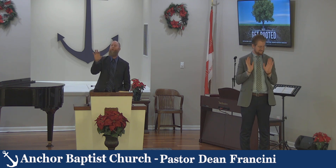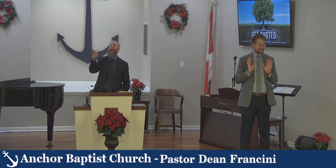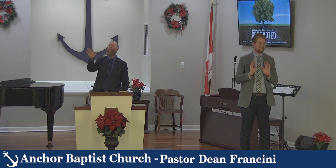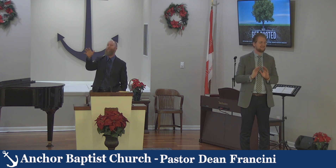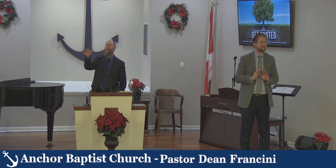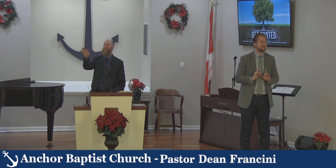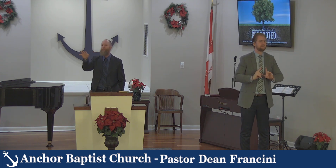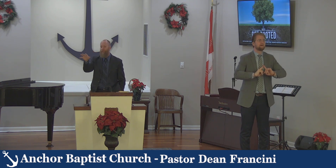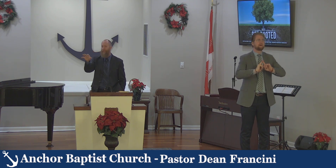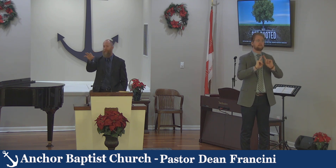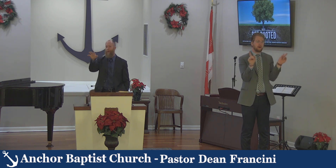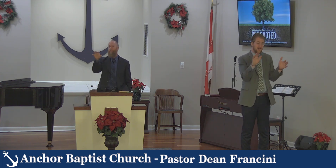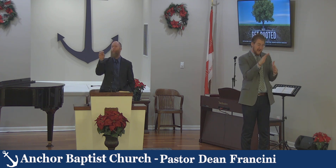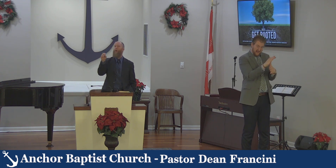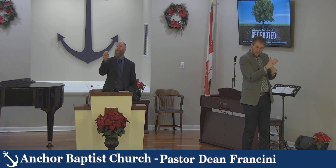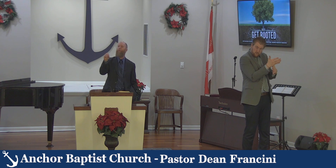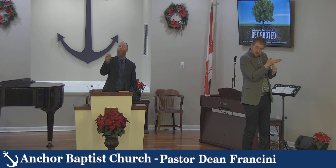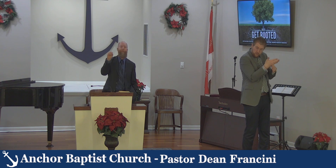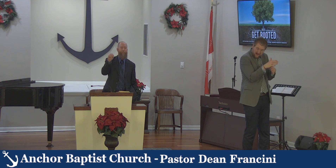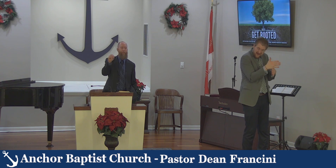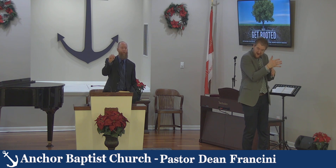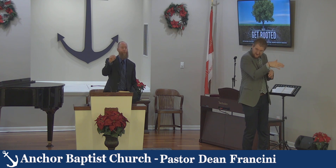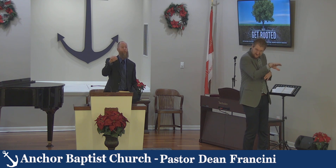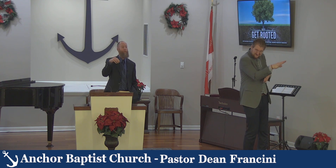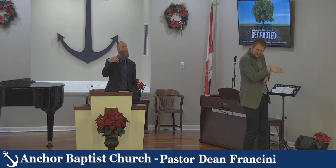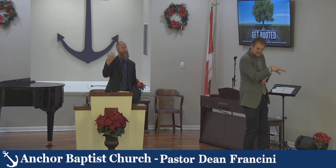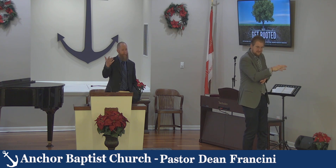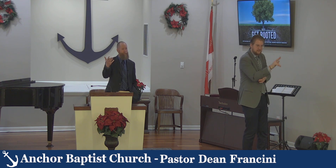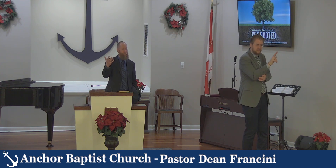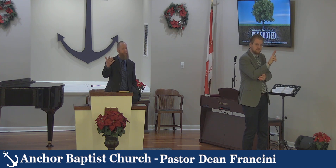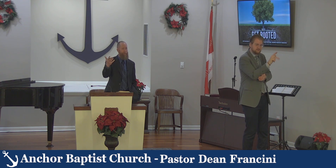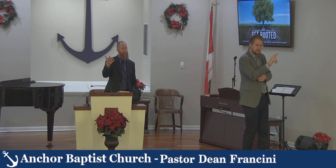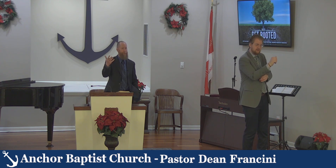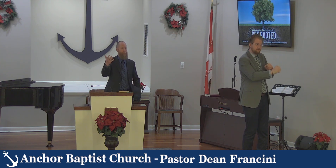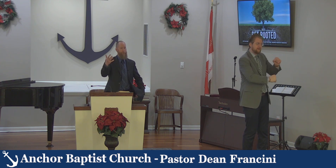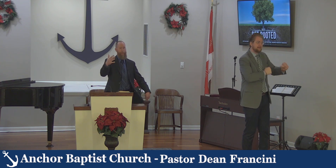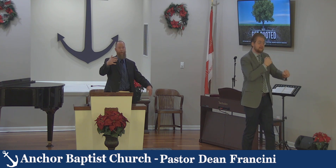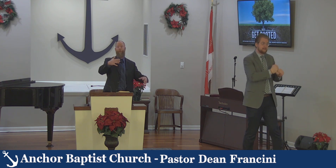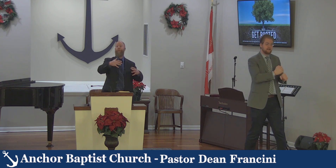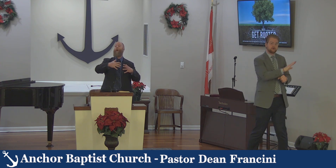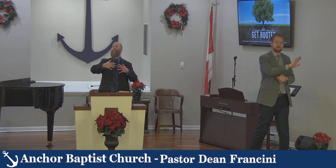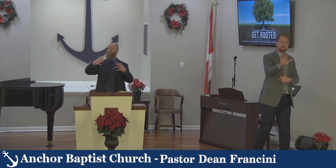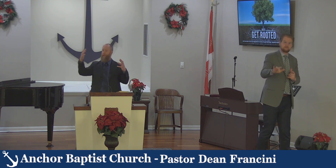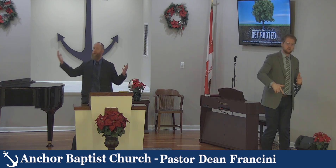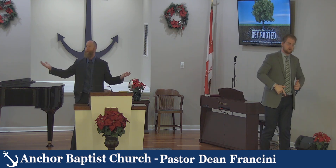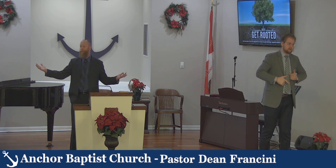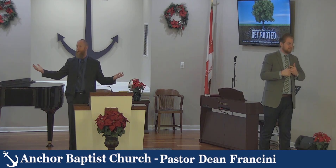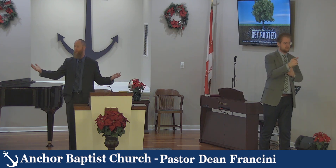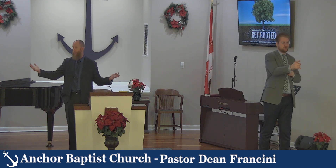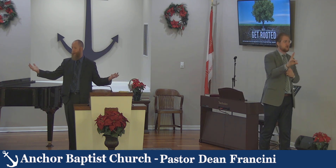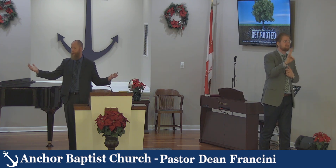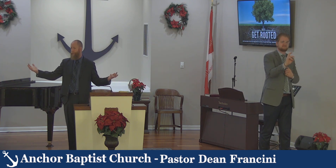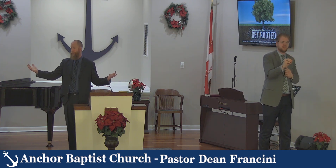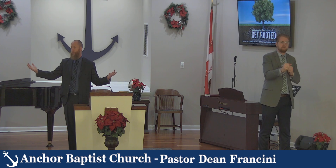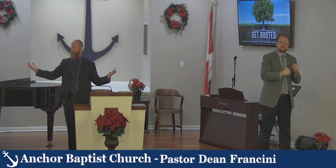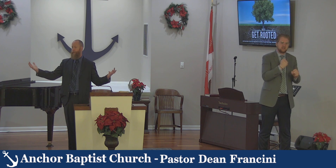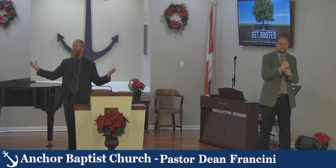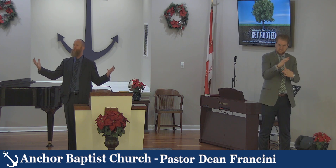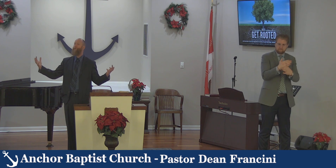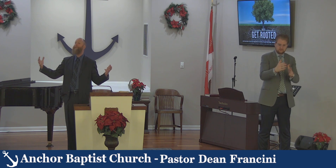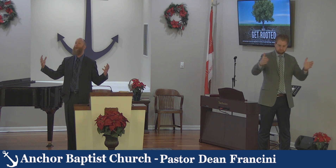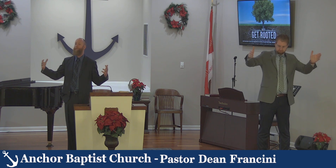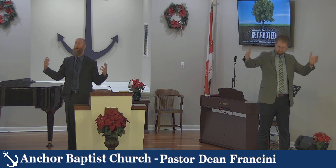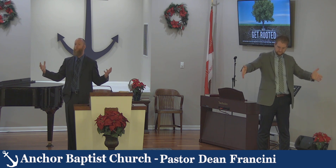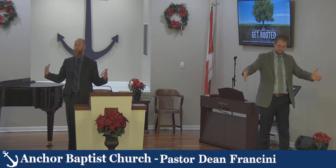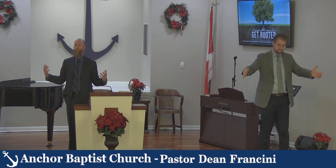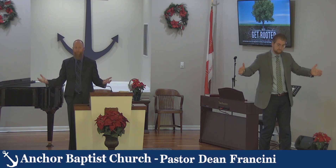But approximately you're sitting at about 23 years of life out of your entire 70 years of life that you